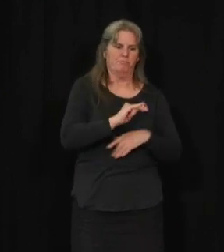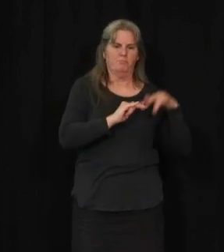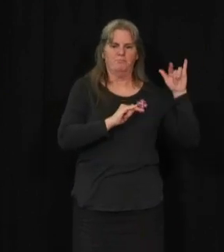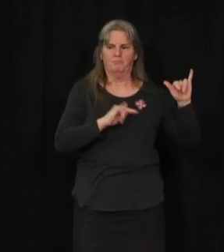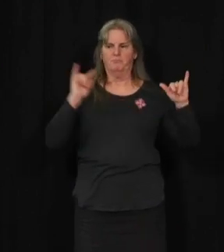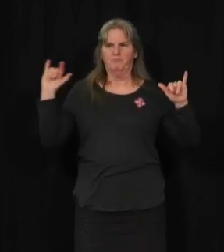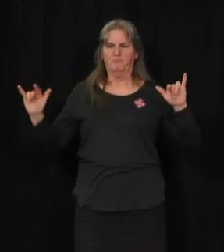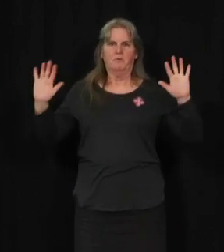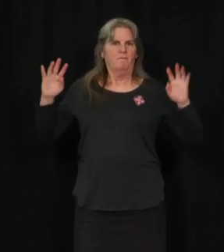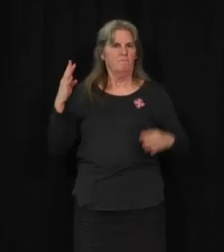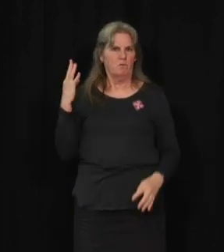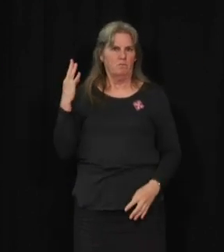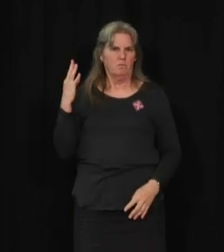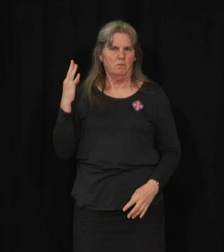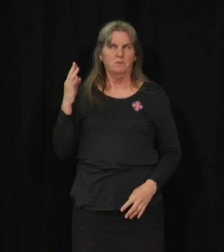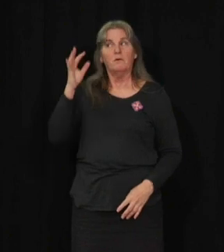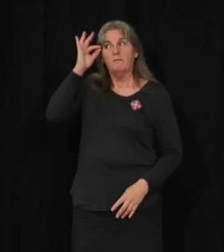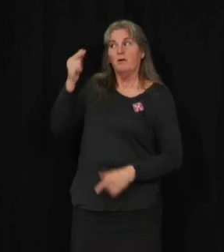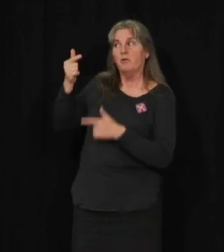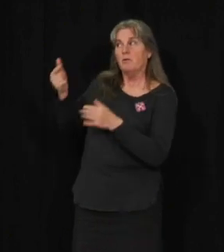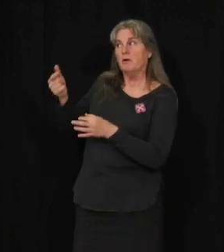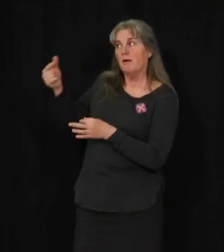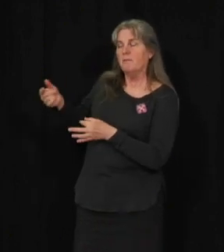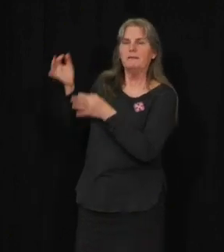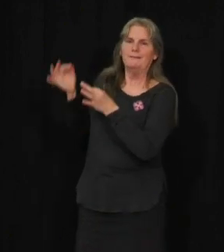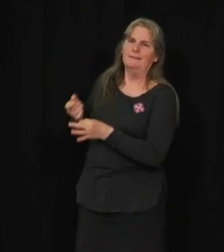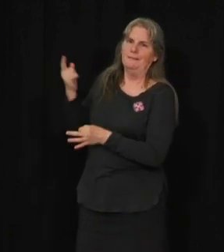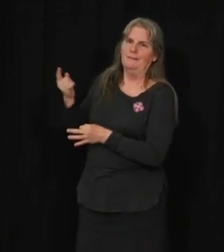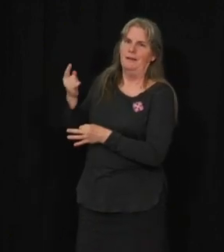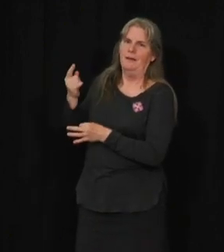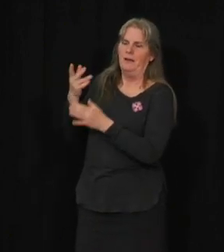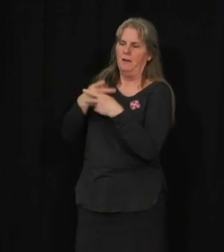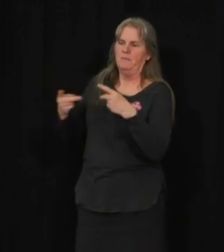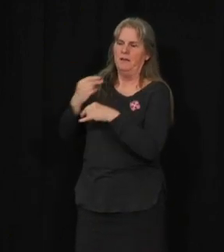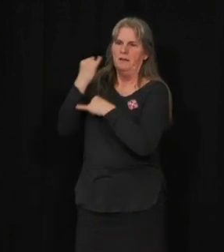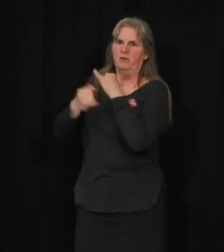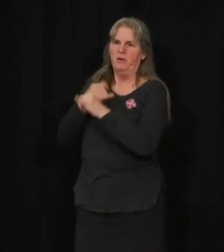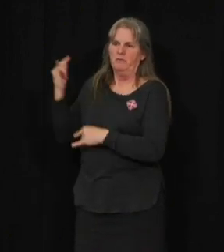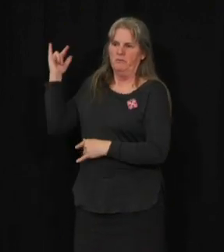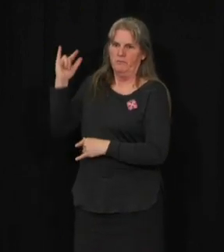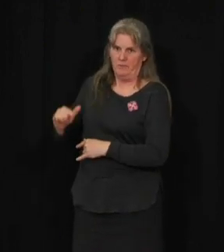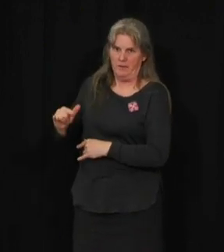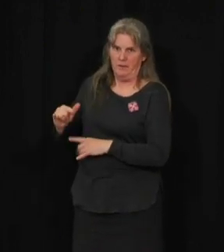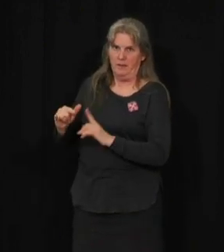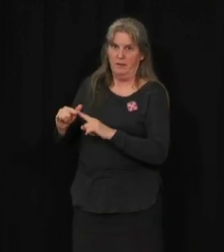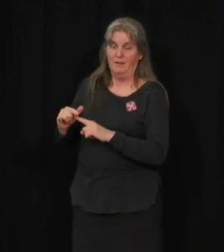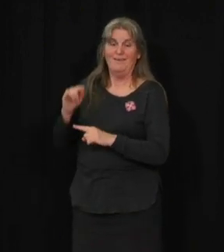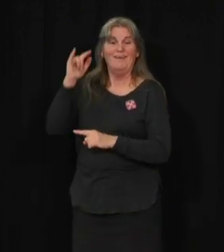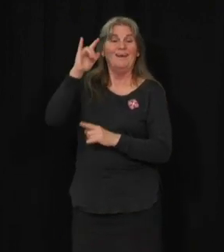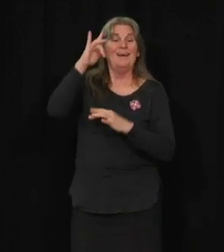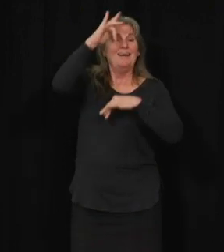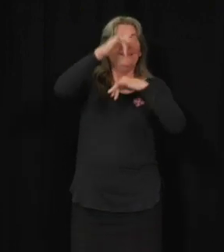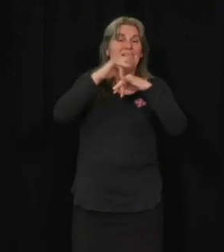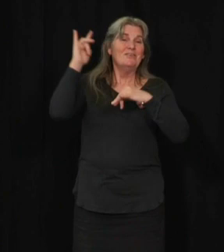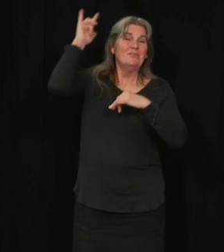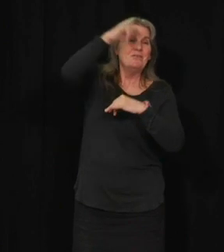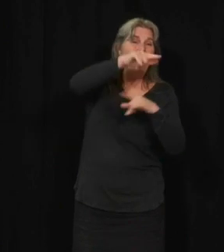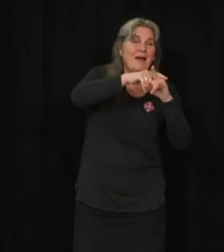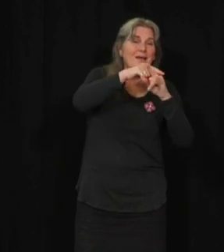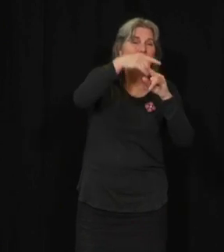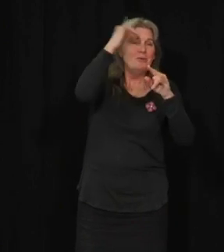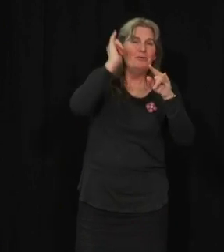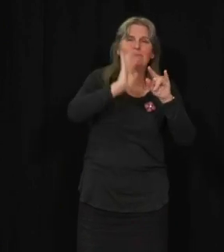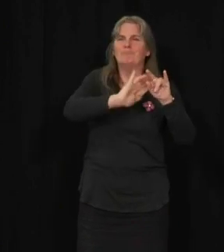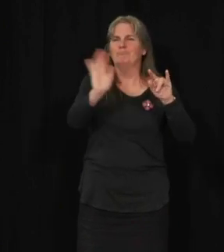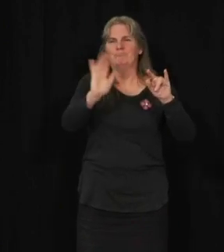and that's obviously for the federal government to decide. But whether they're extended or not, we still have our